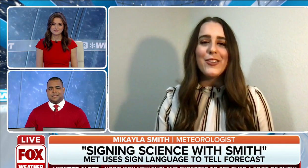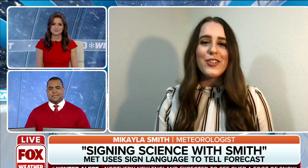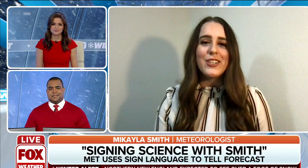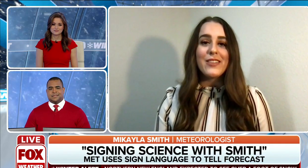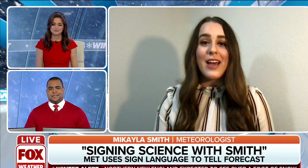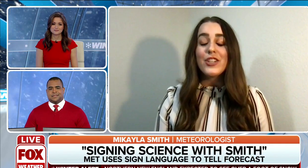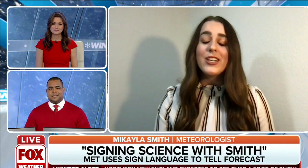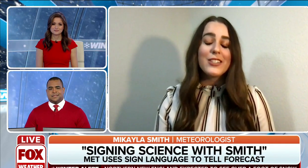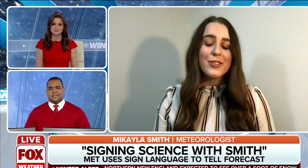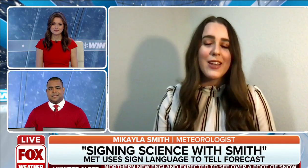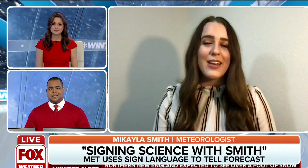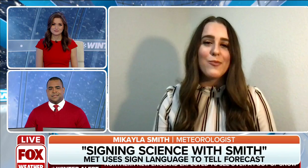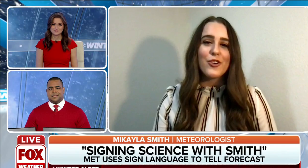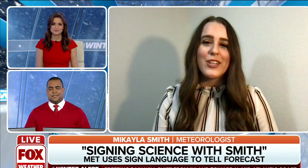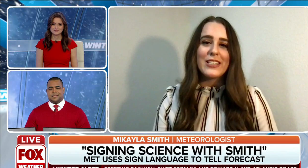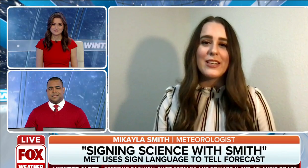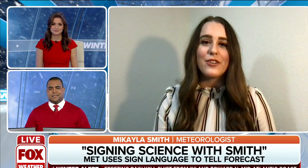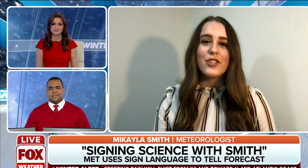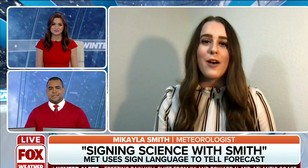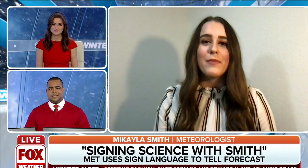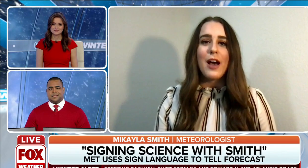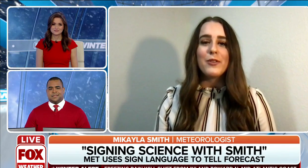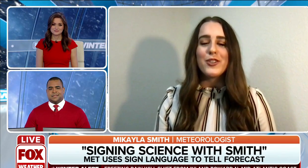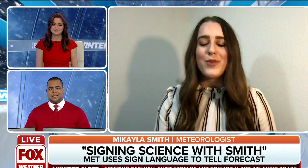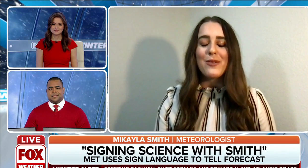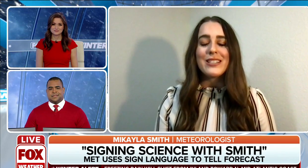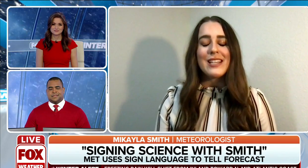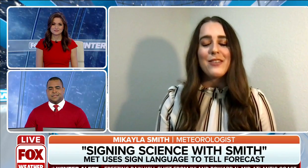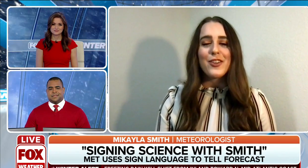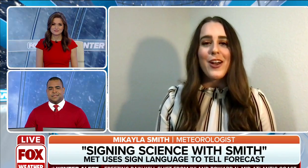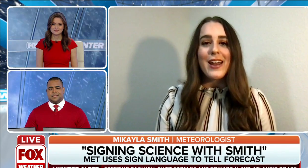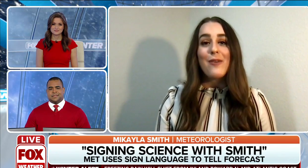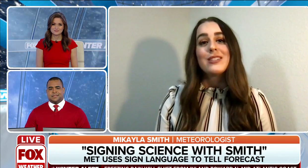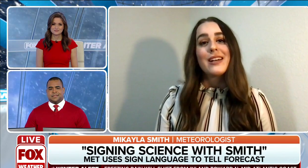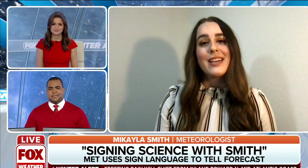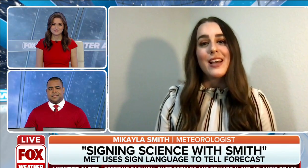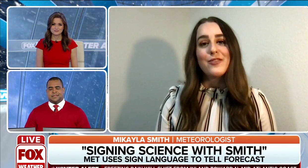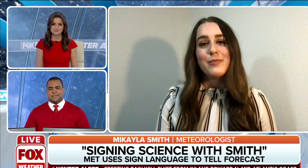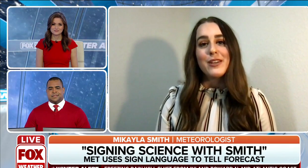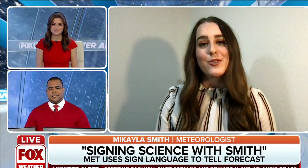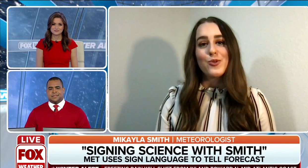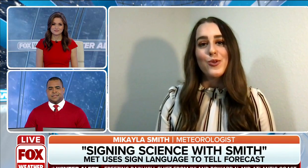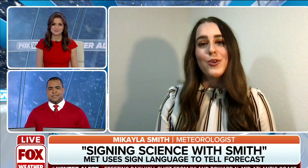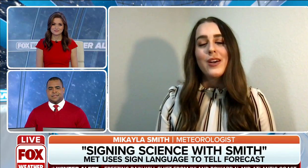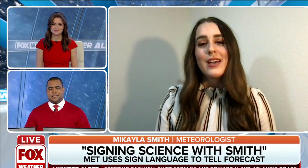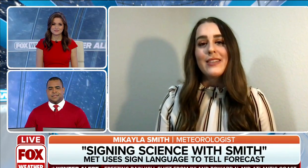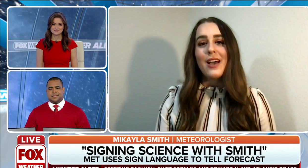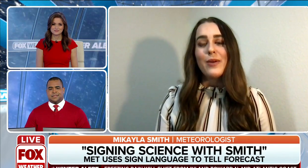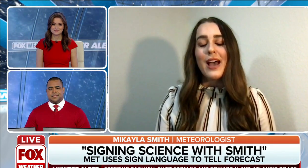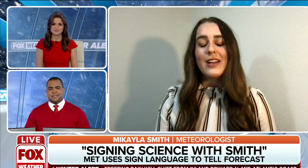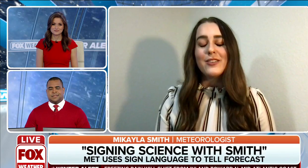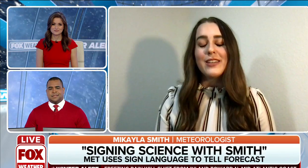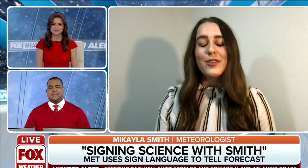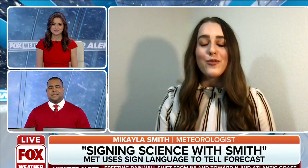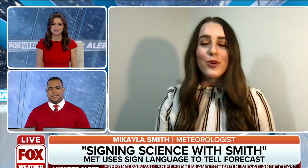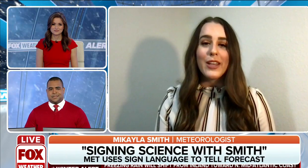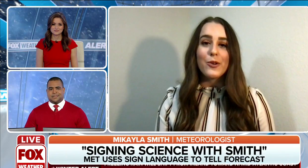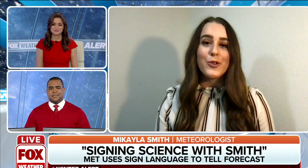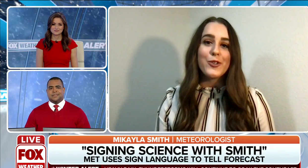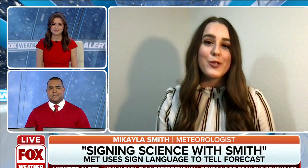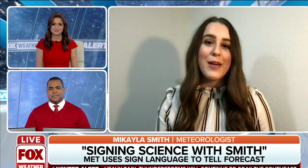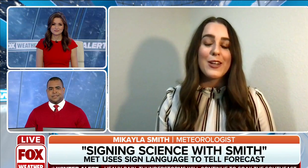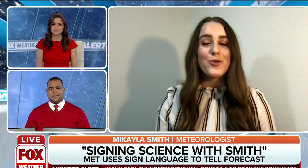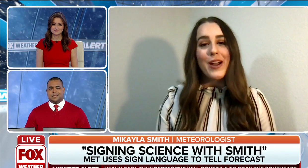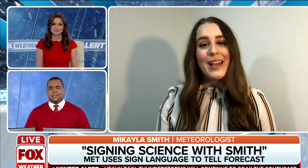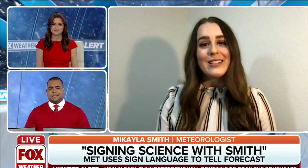age, I kind of knew that she did that. And she doesn't do that anymore. She has a different job now. But just when I was in seventh grade, I was lucky enough to be at a school that we had either foreign